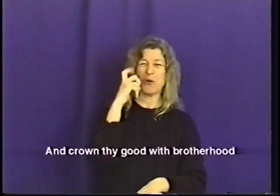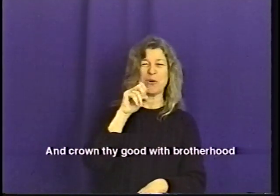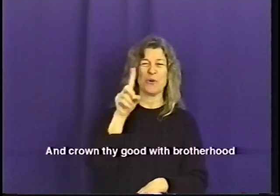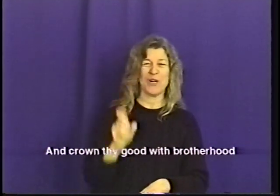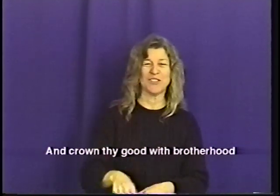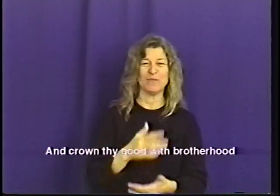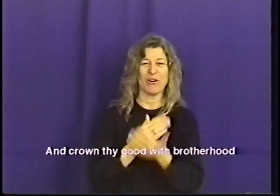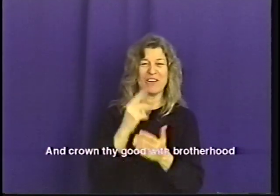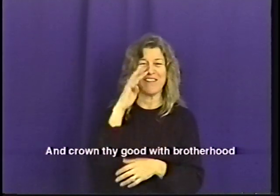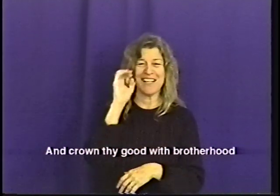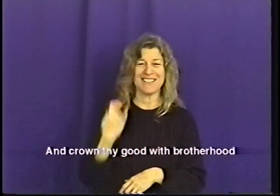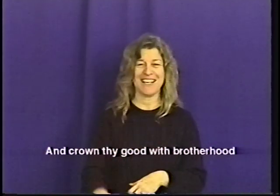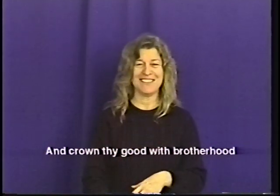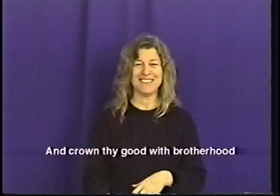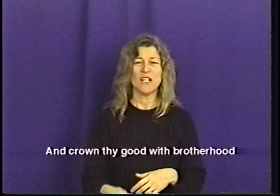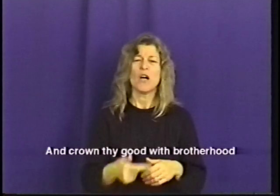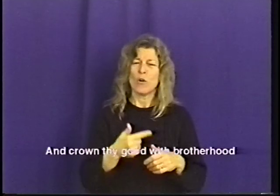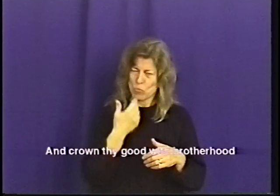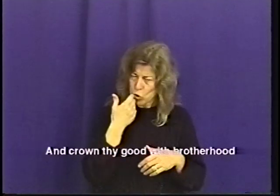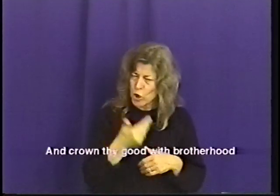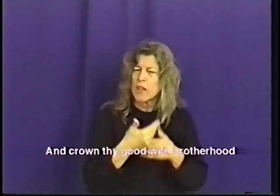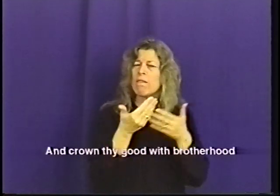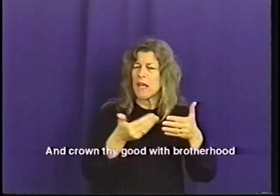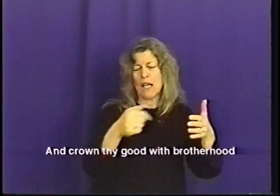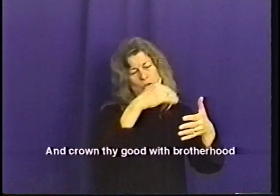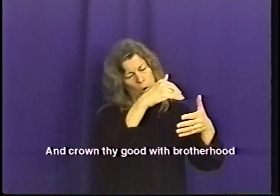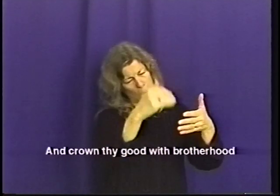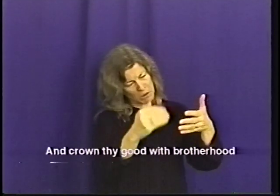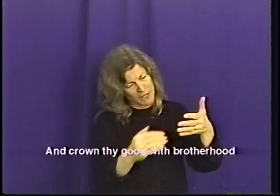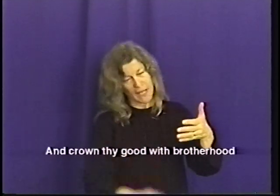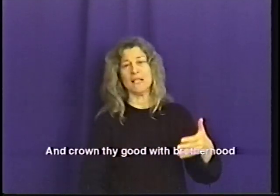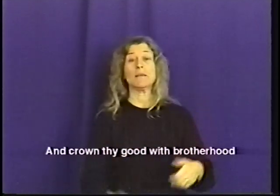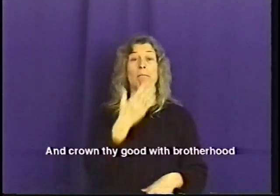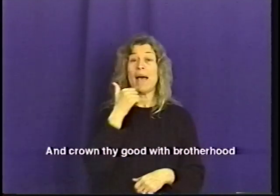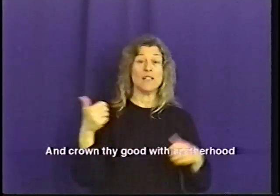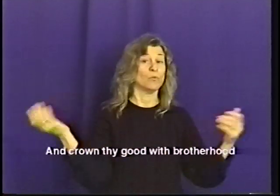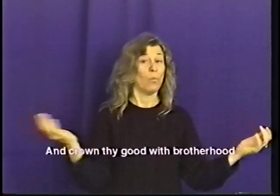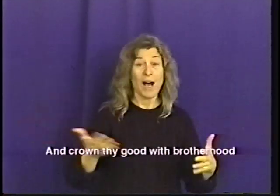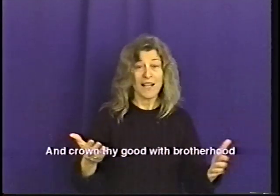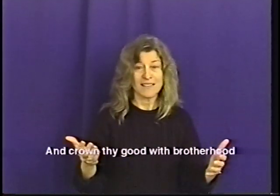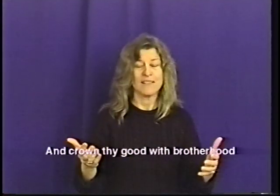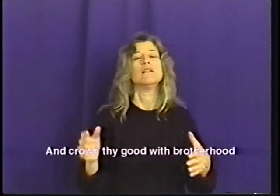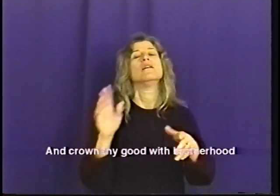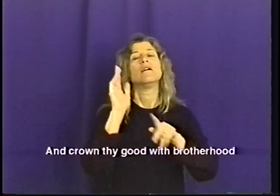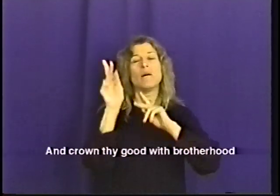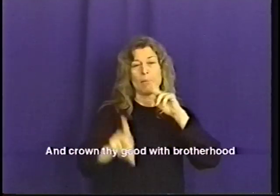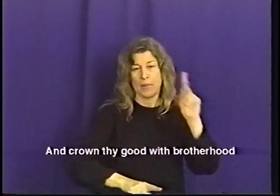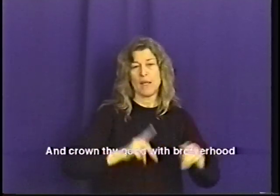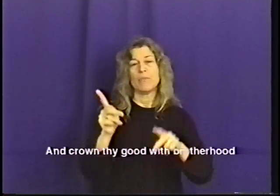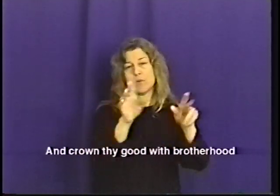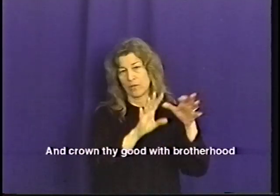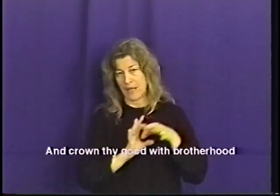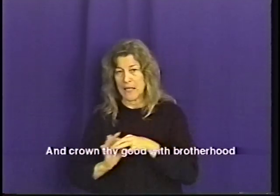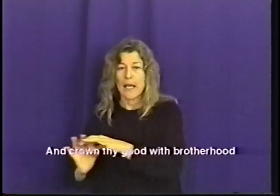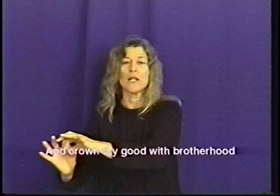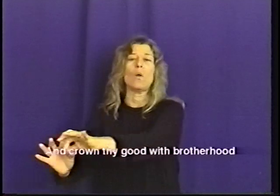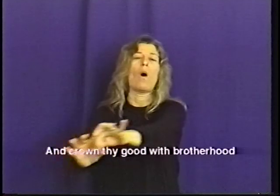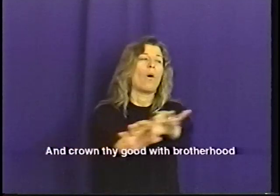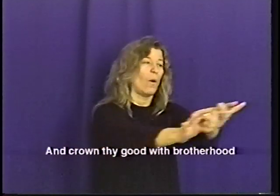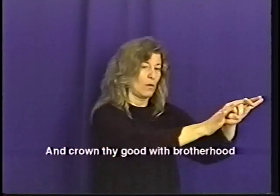rhetorical question part of ASL. Good things, a whole list. Best what? People that get along all over